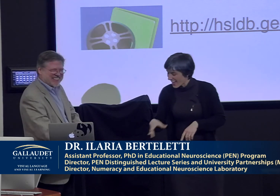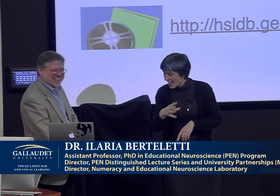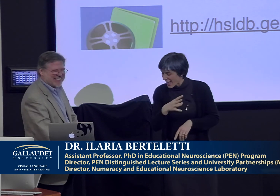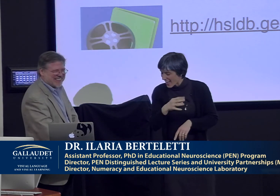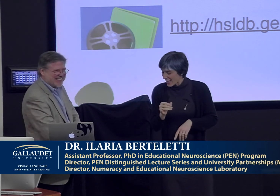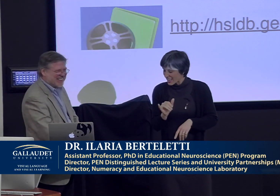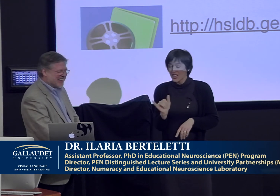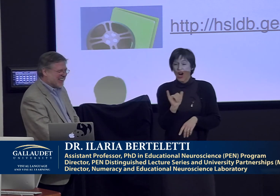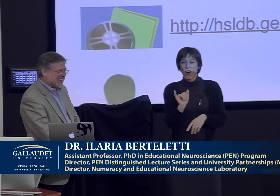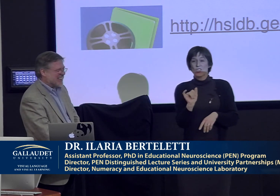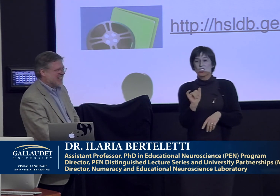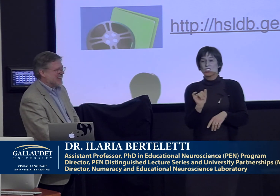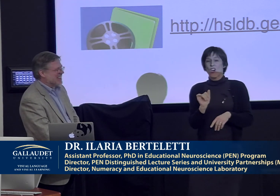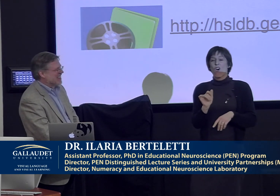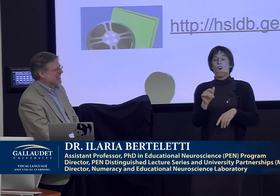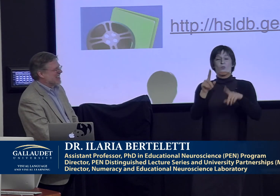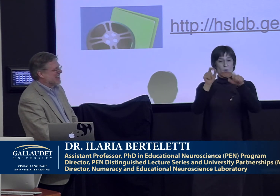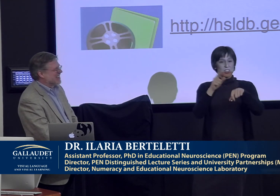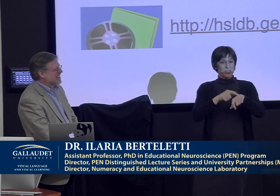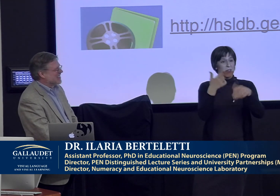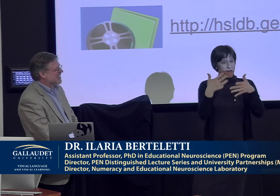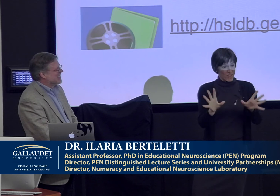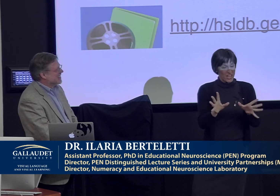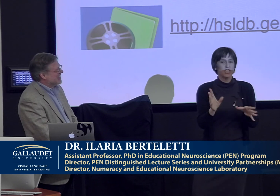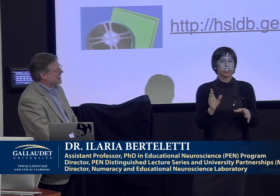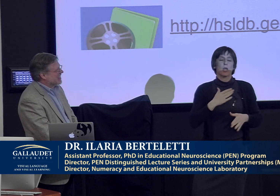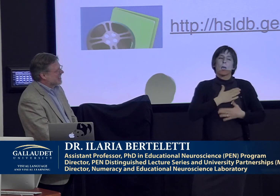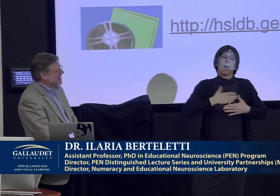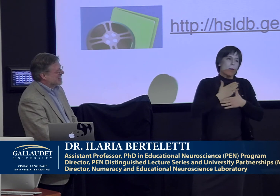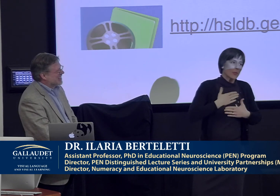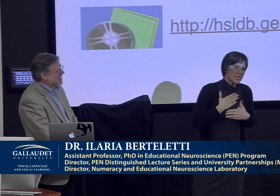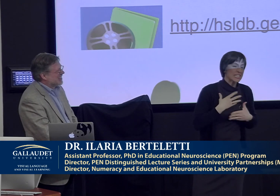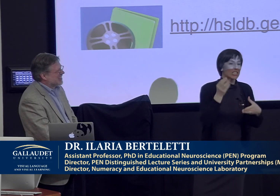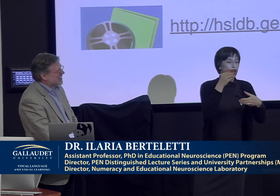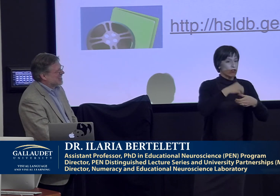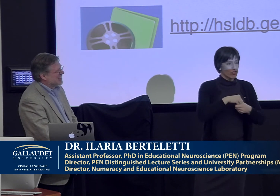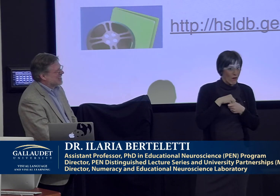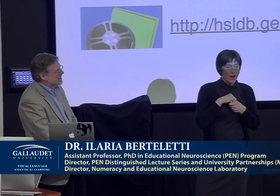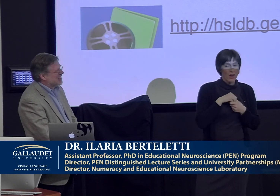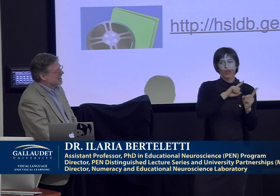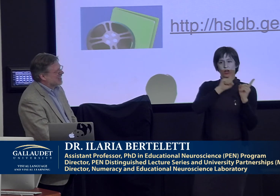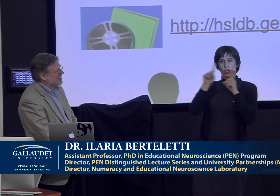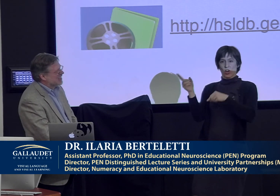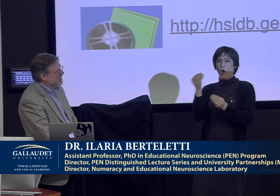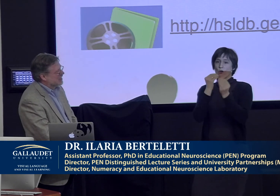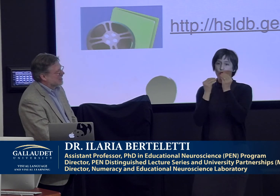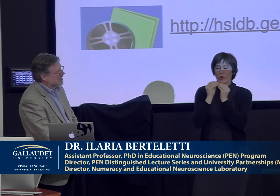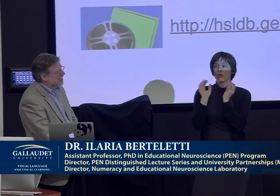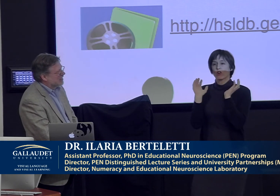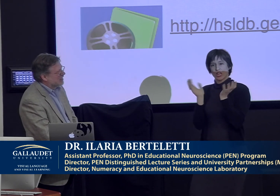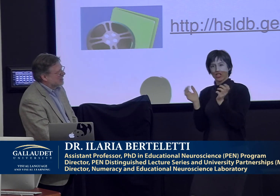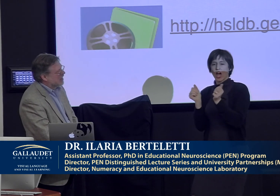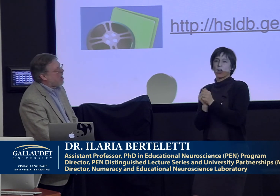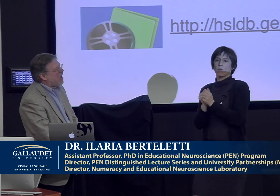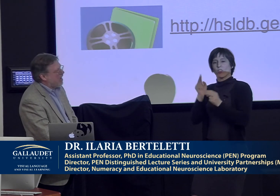exam, just a questionnaire. And at the end of the Q&A time, please do join us